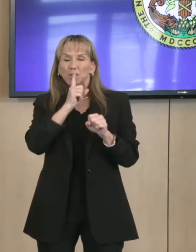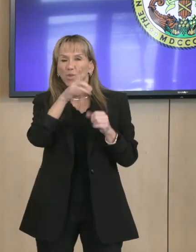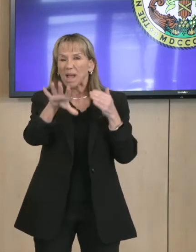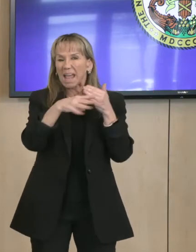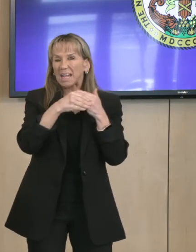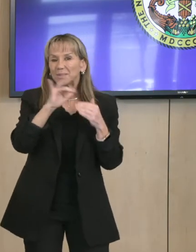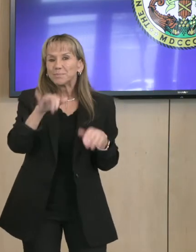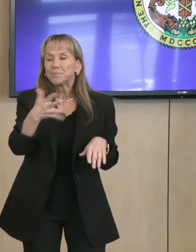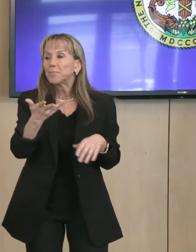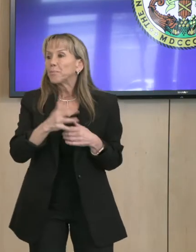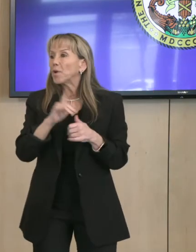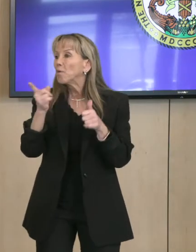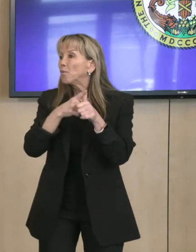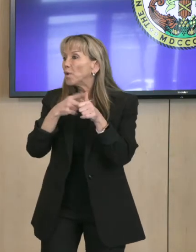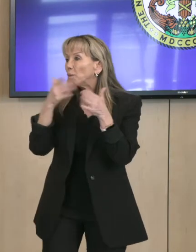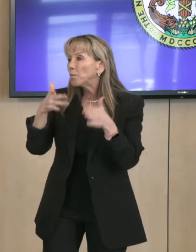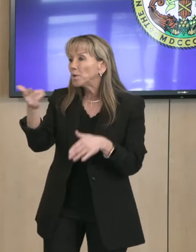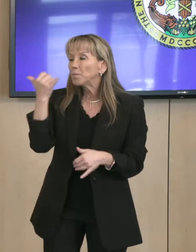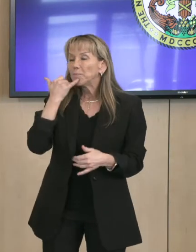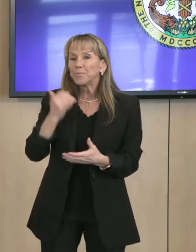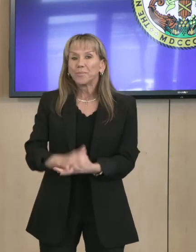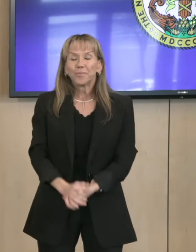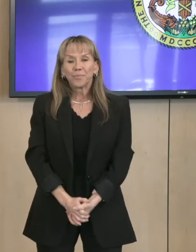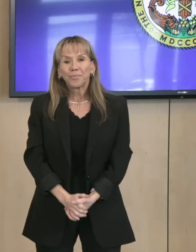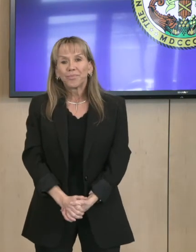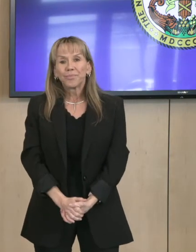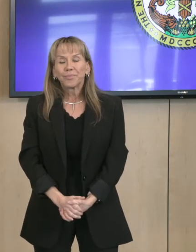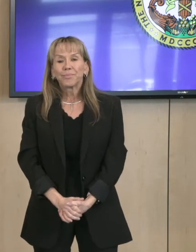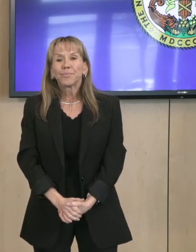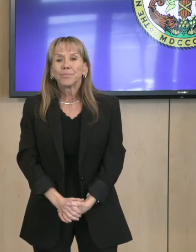so. Let's go to the first call.